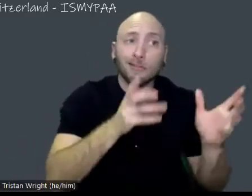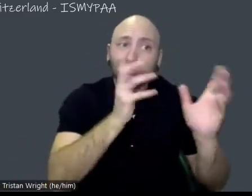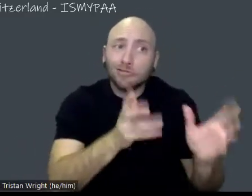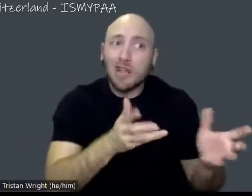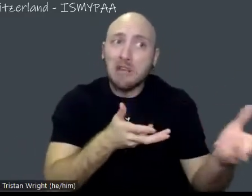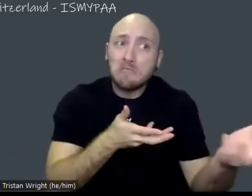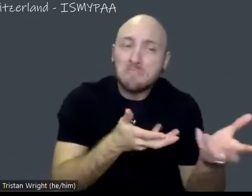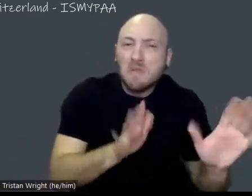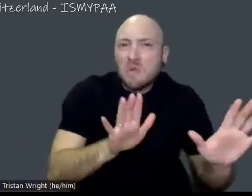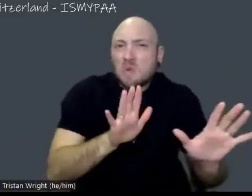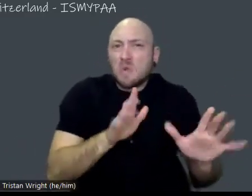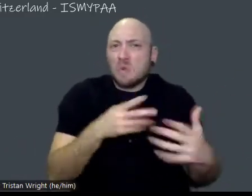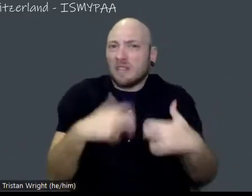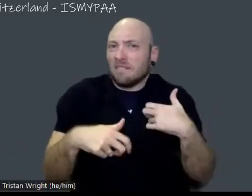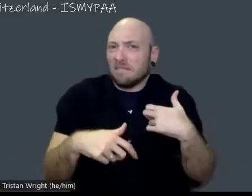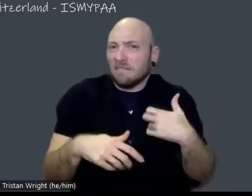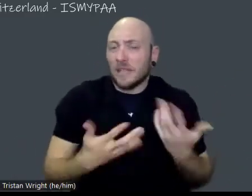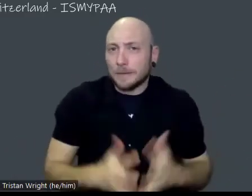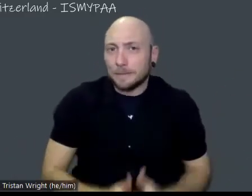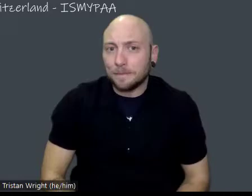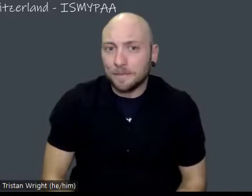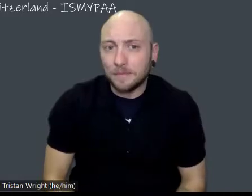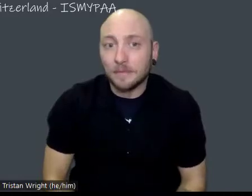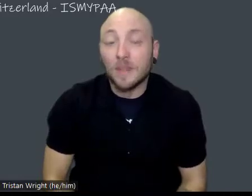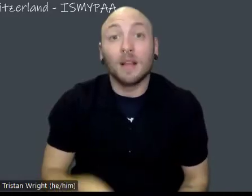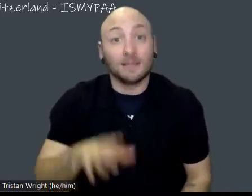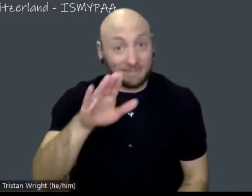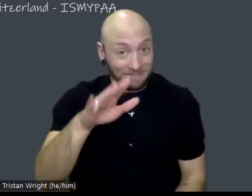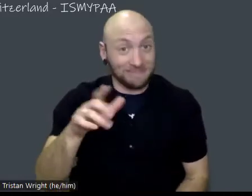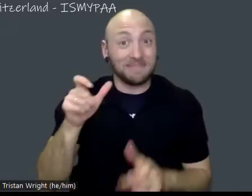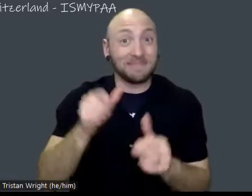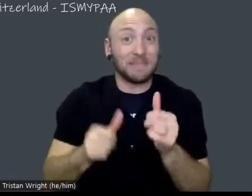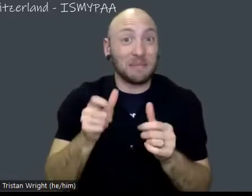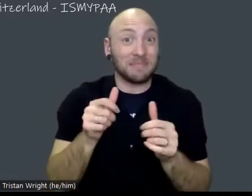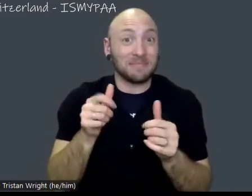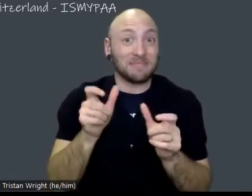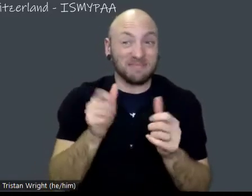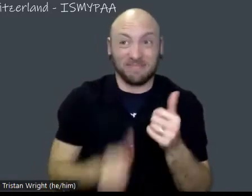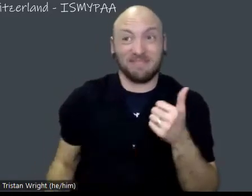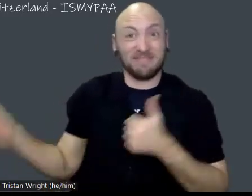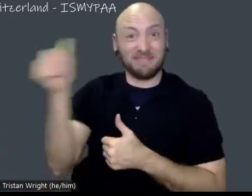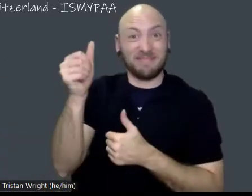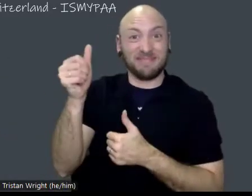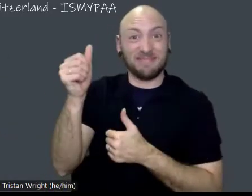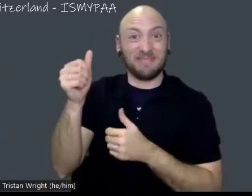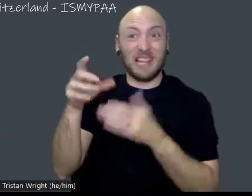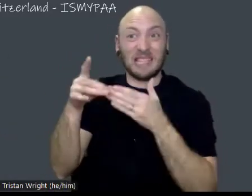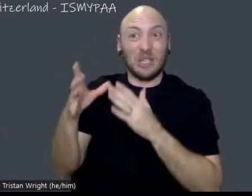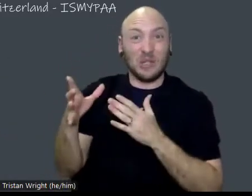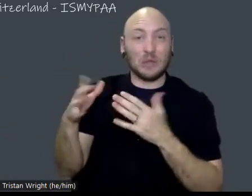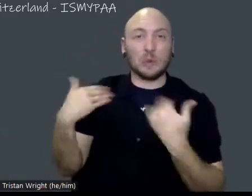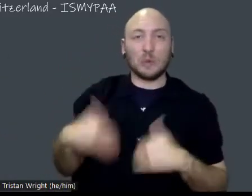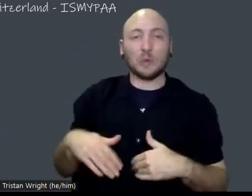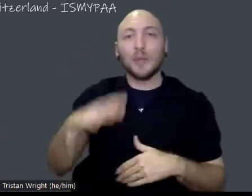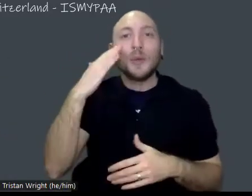Had the biggest struggling with authority. Was not easy for me to get along with all my